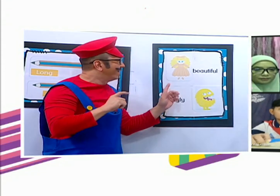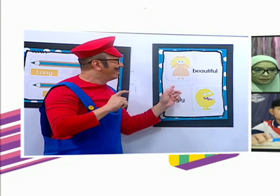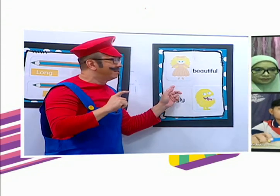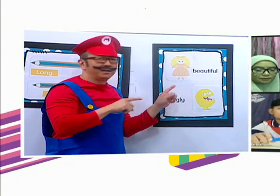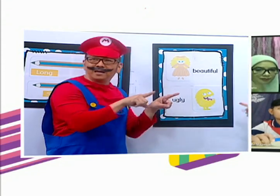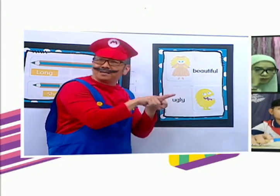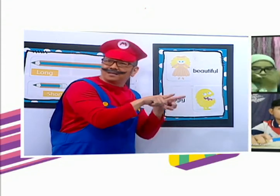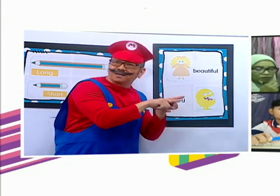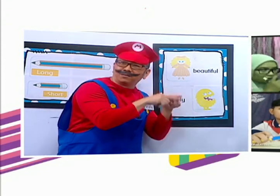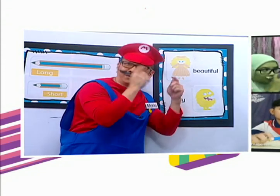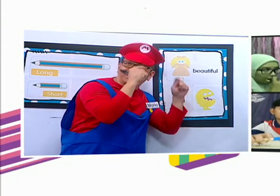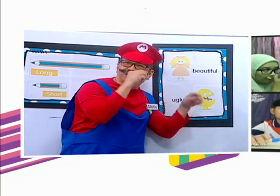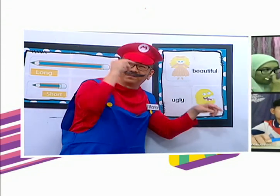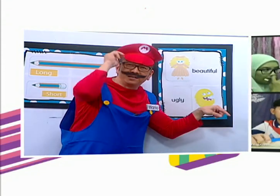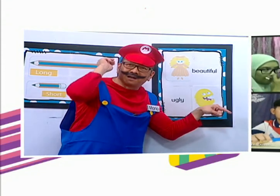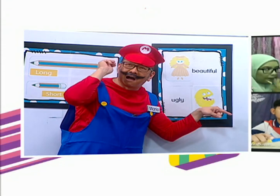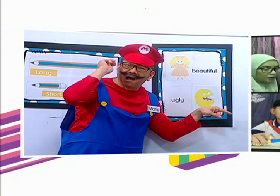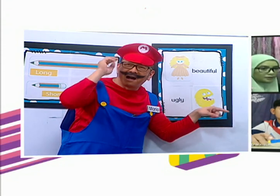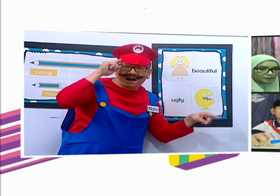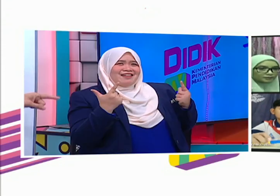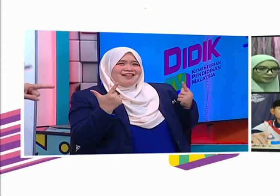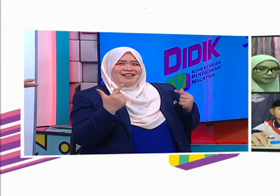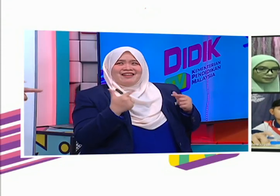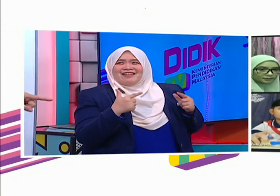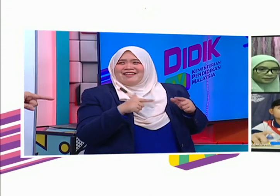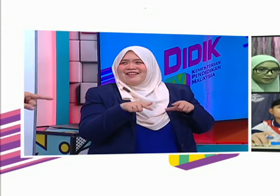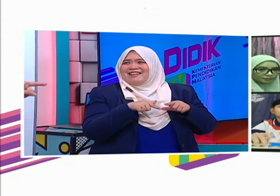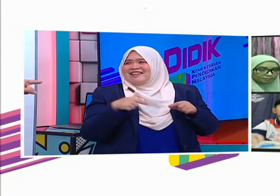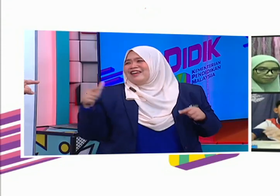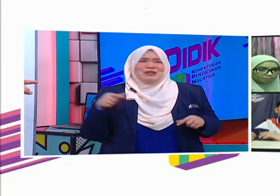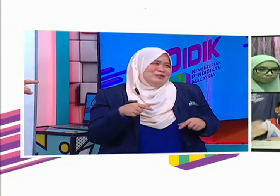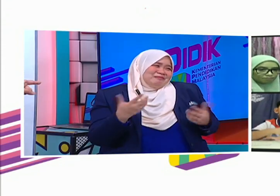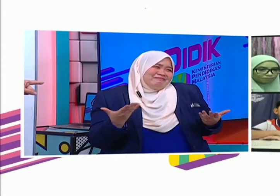doll. Is it same with Teacher Miza? Are you agree with me?